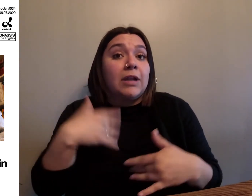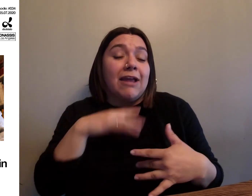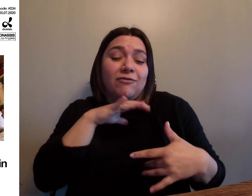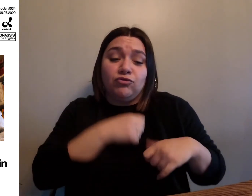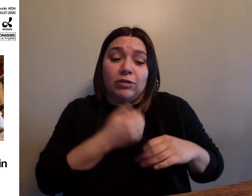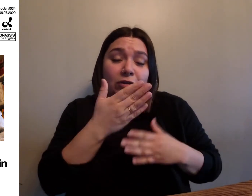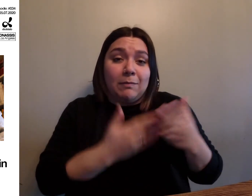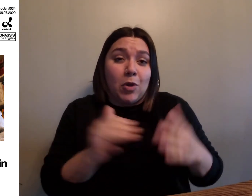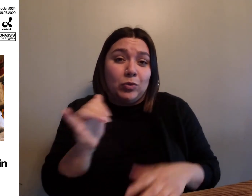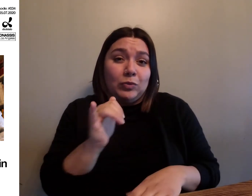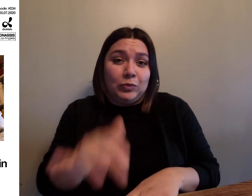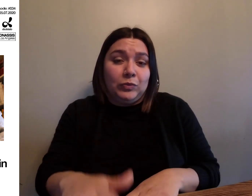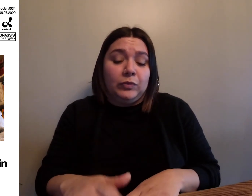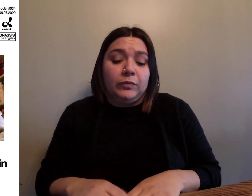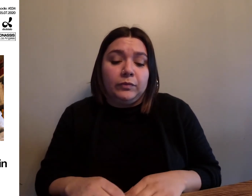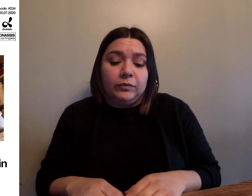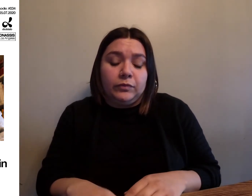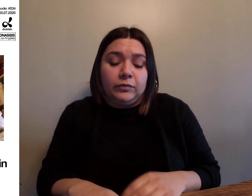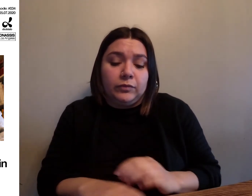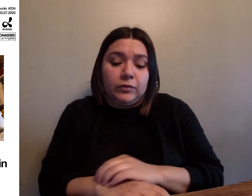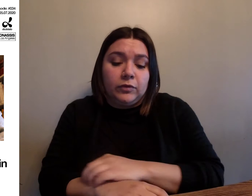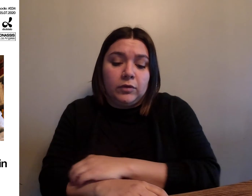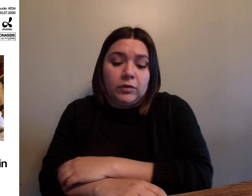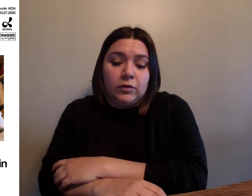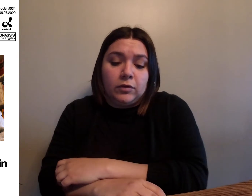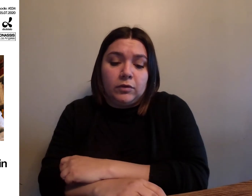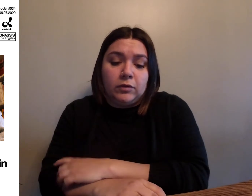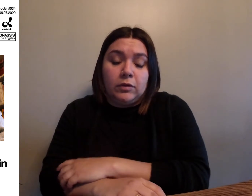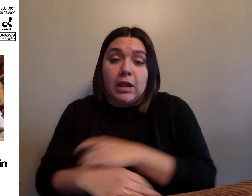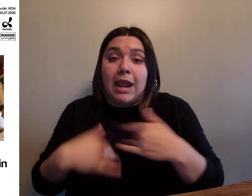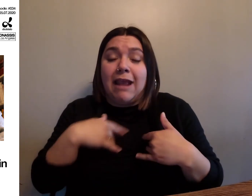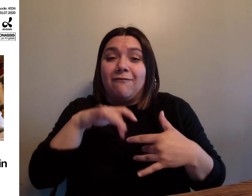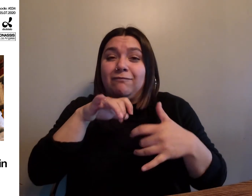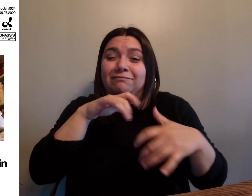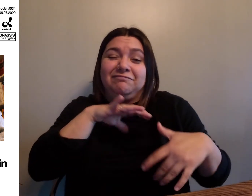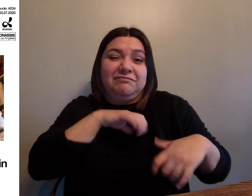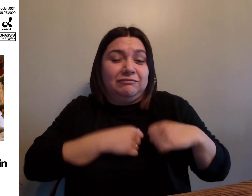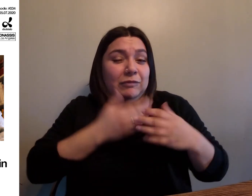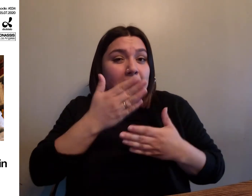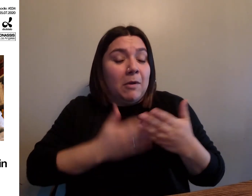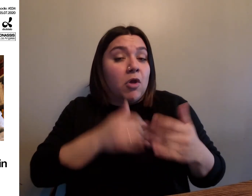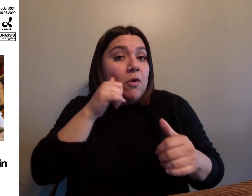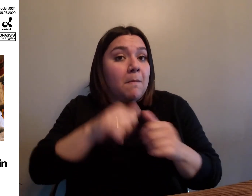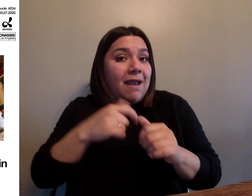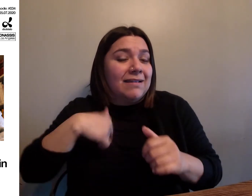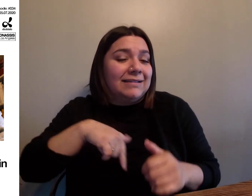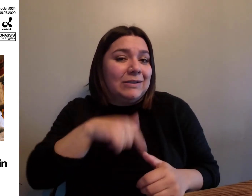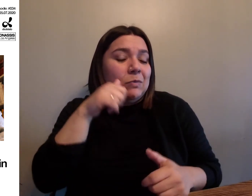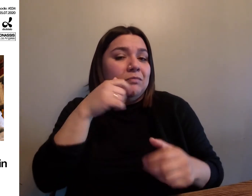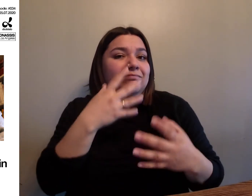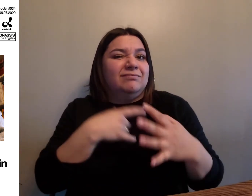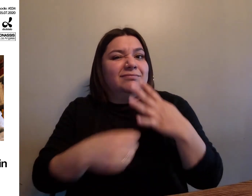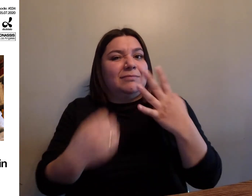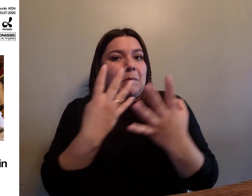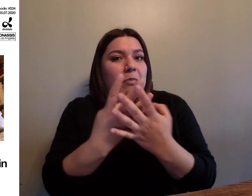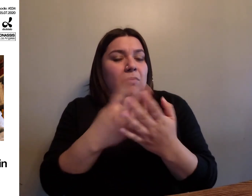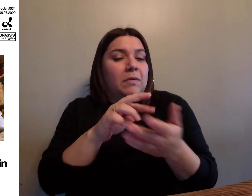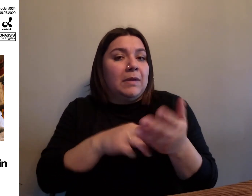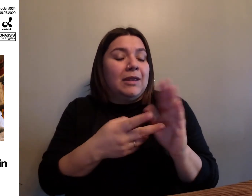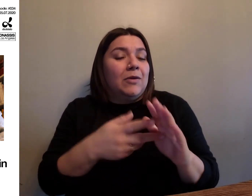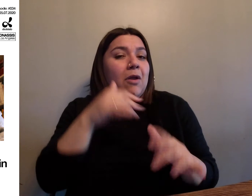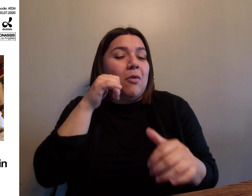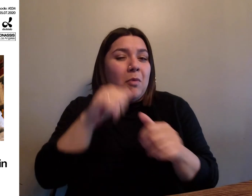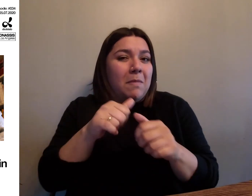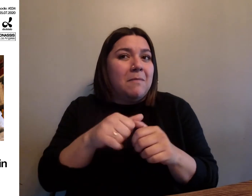the tragic side of it. The tragic side, which is, of course, that it reminds us, imprisonment reminds us that we are